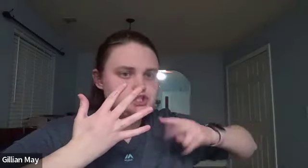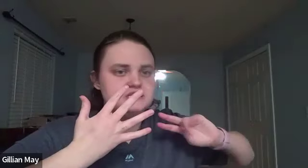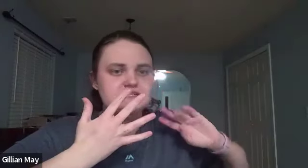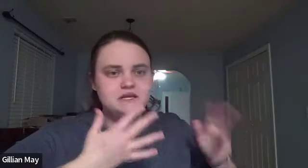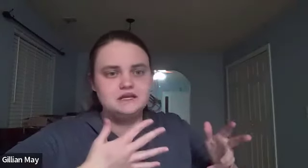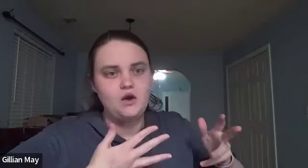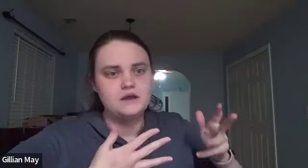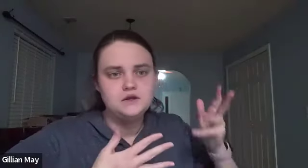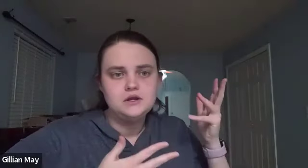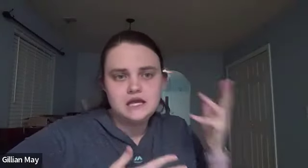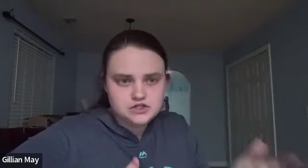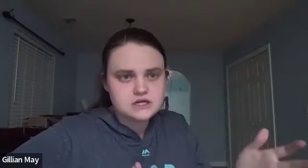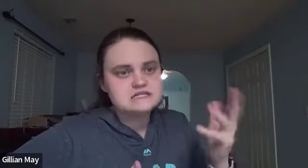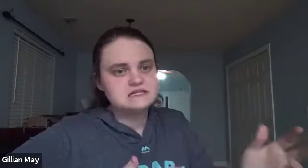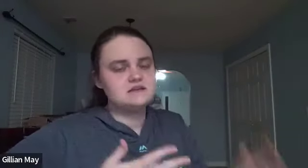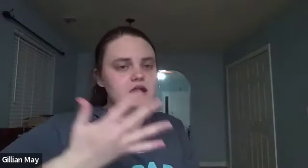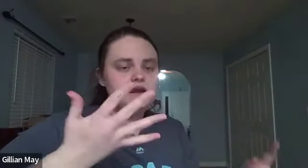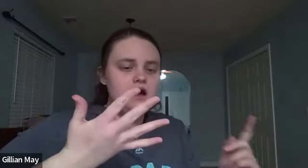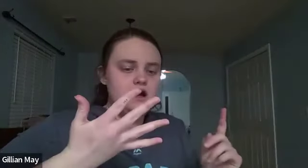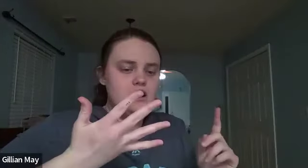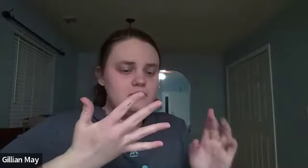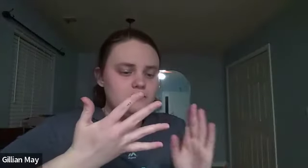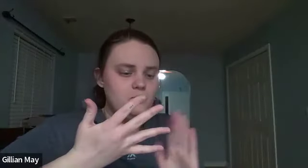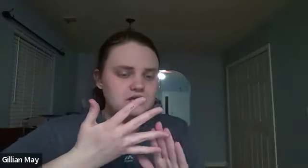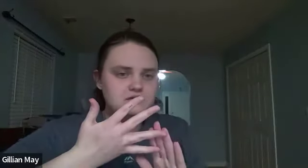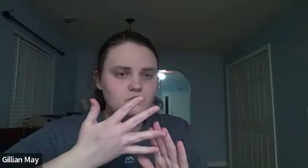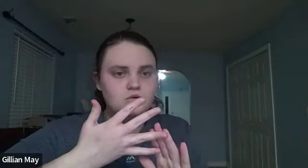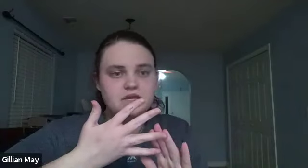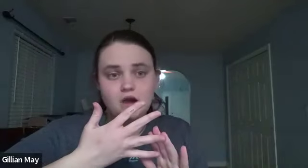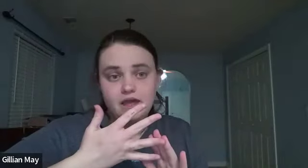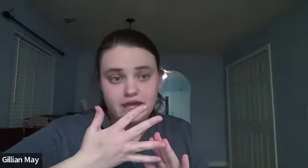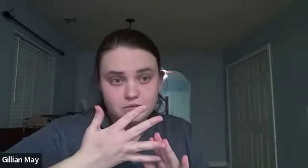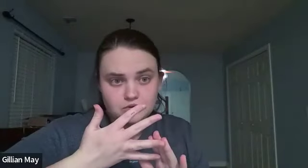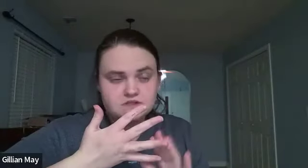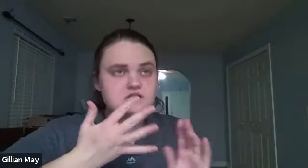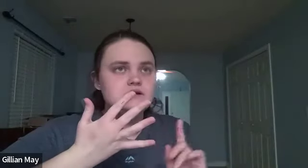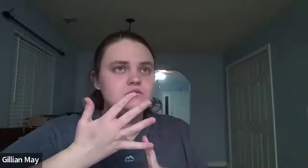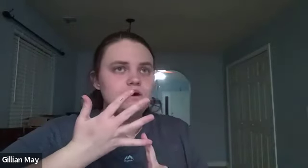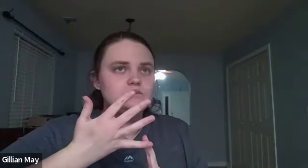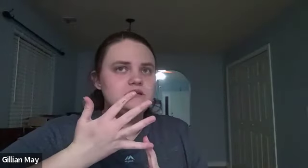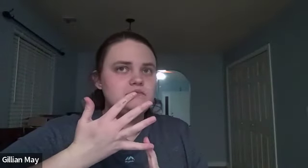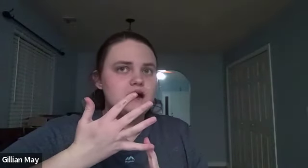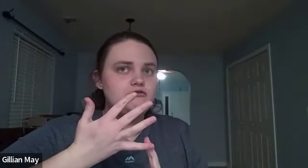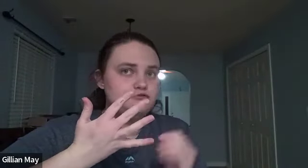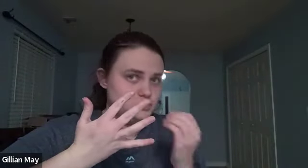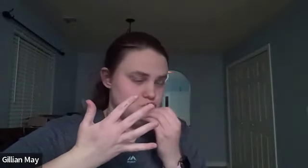just depending on interest, things like that. One will be about animals, one will be about food.